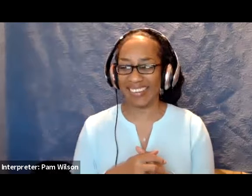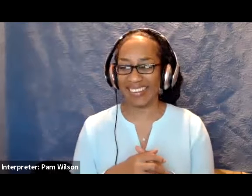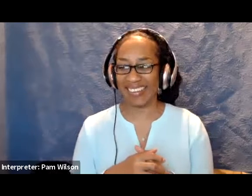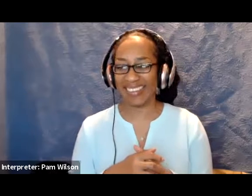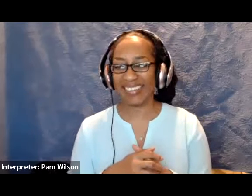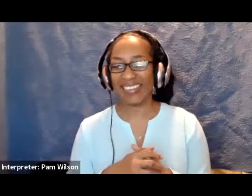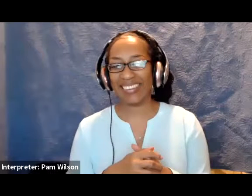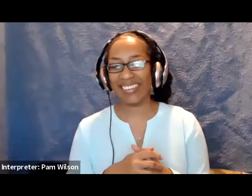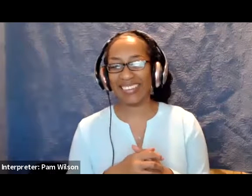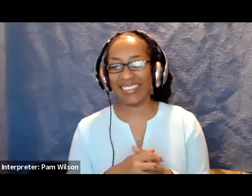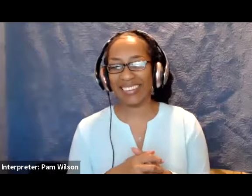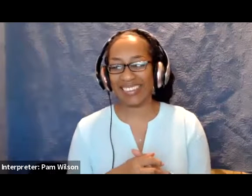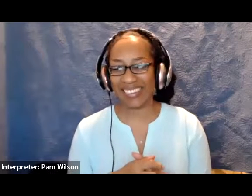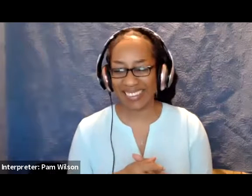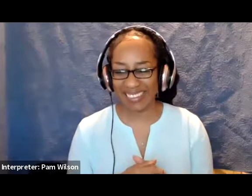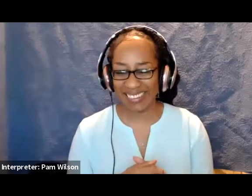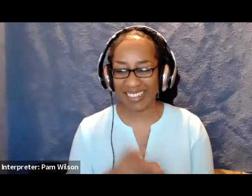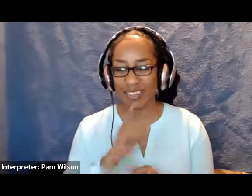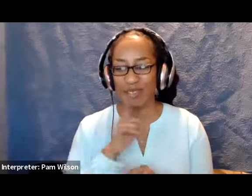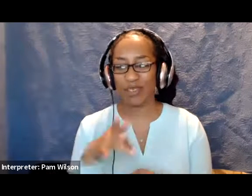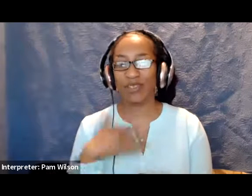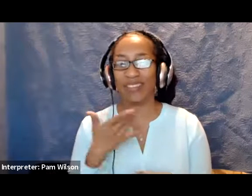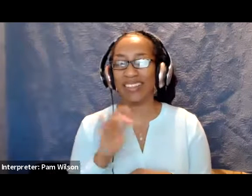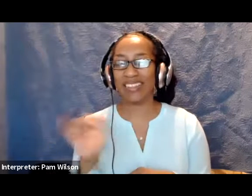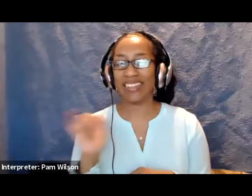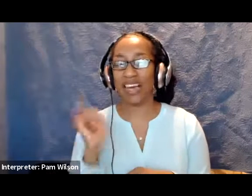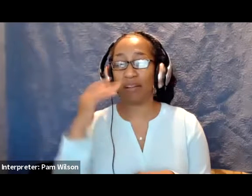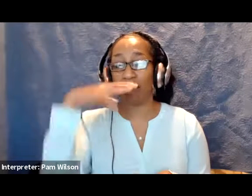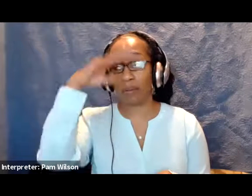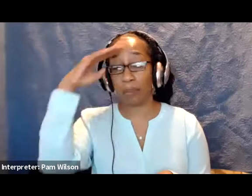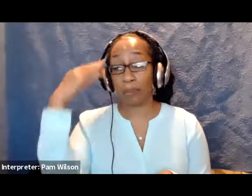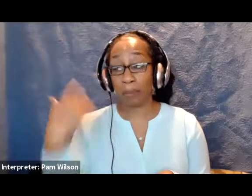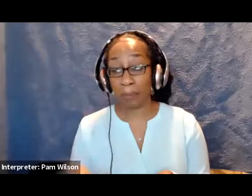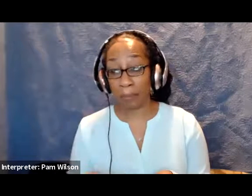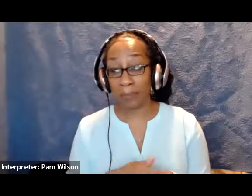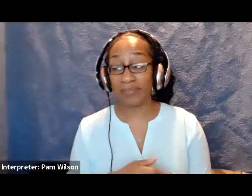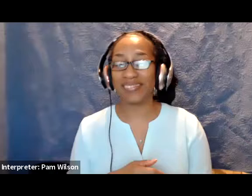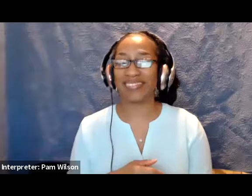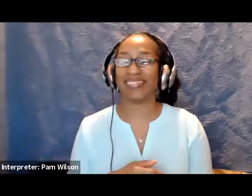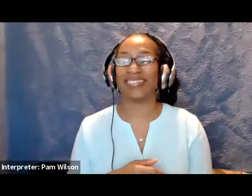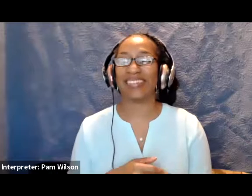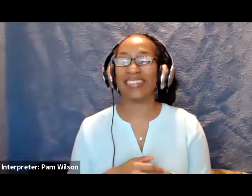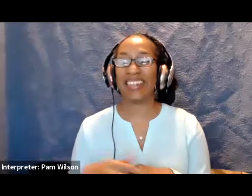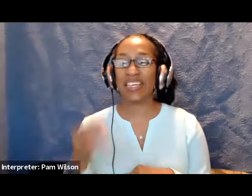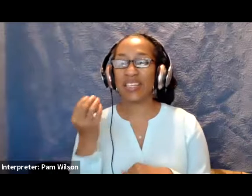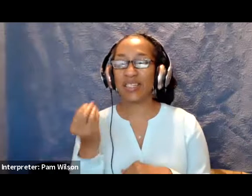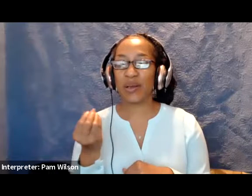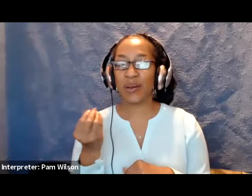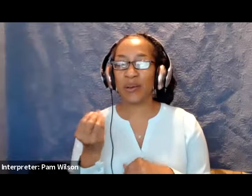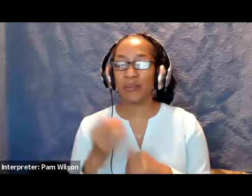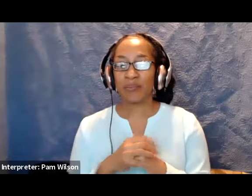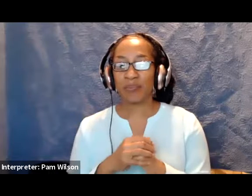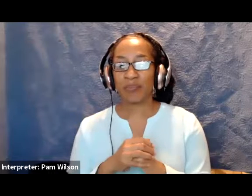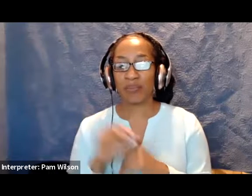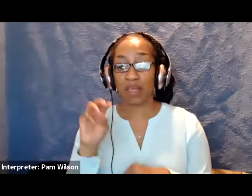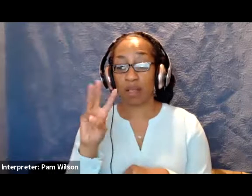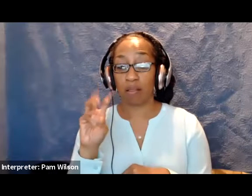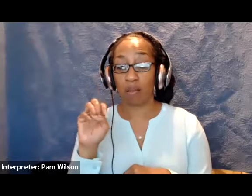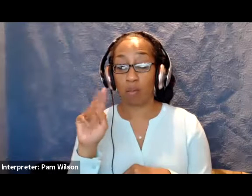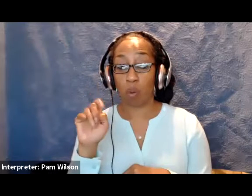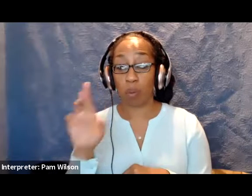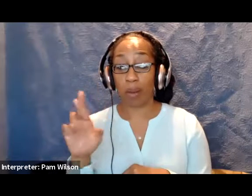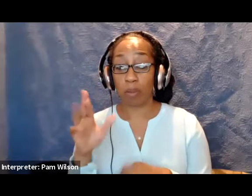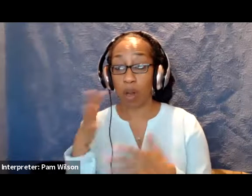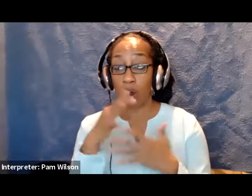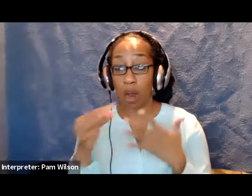I'm sure you feel that too. Whew. Okay, so webinar options and tools. This is